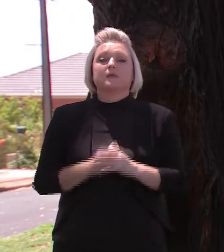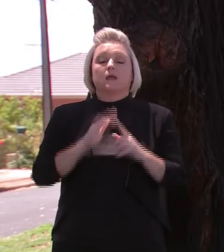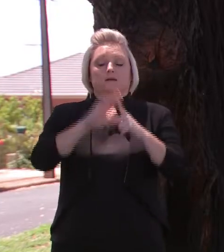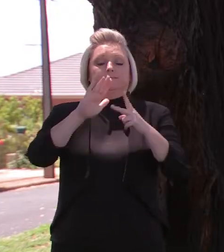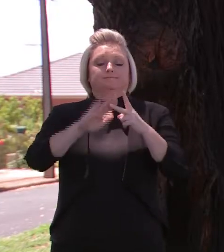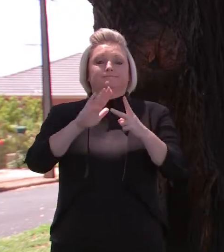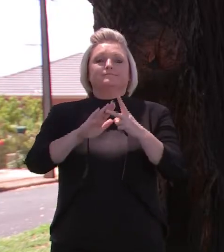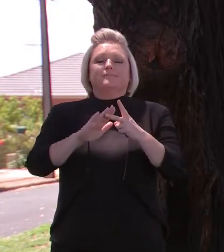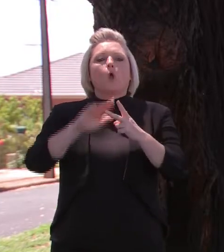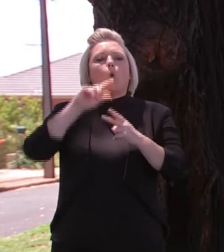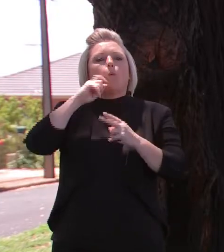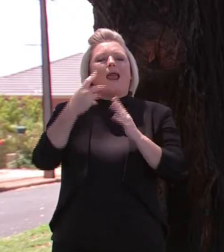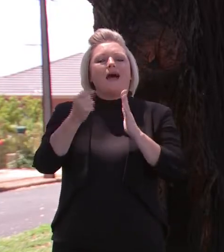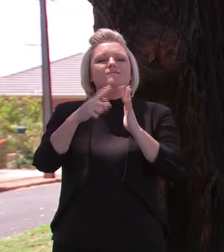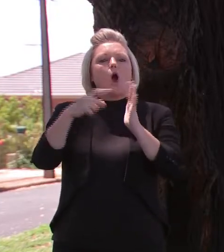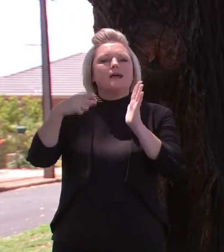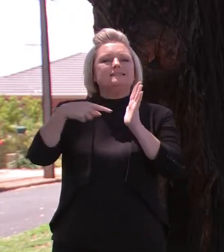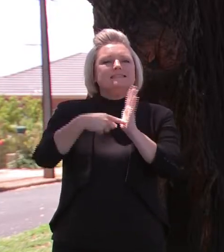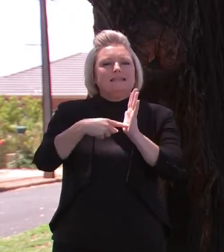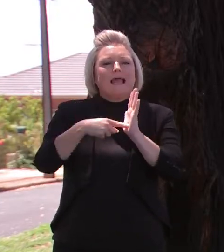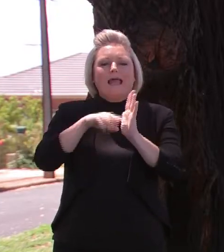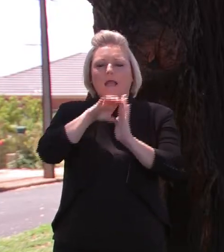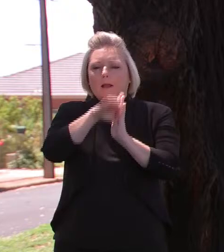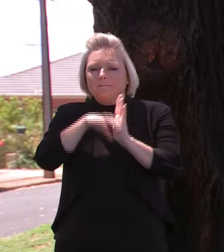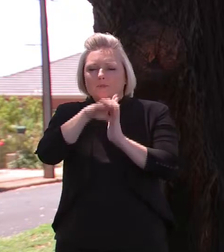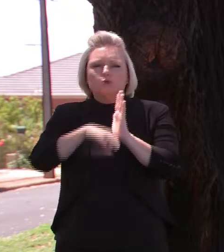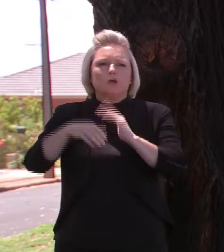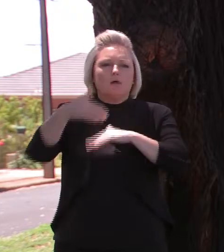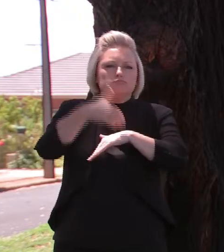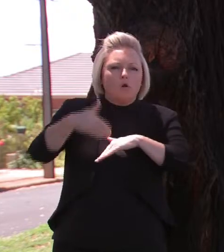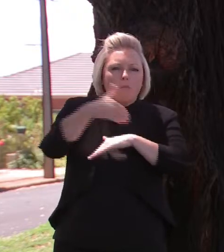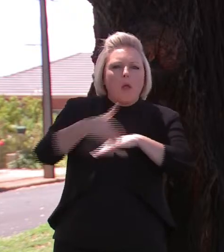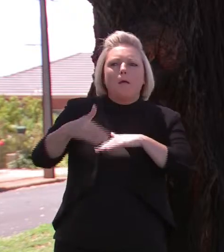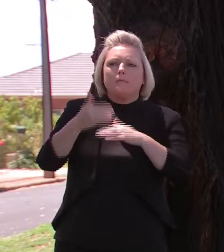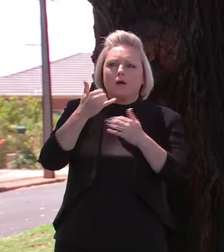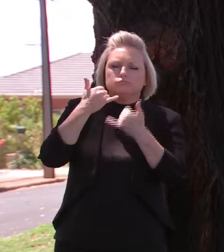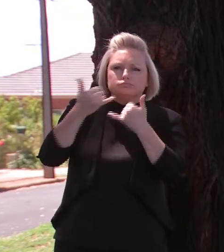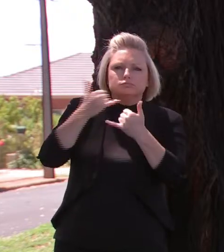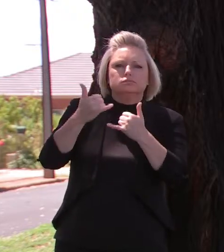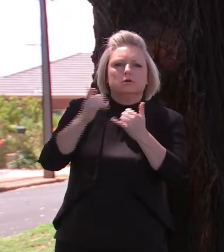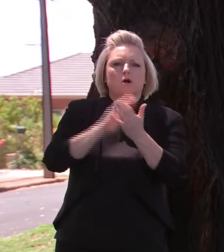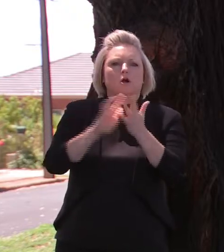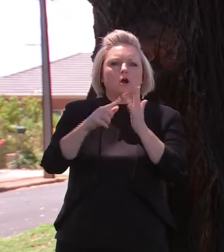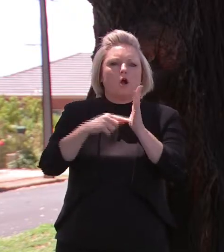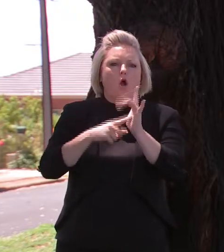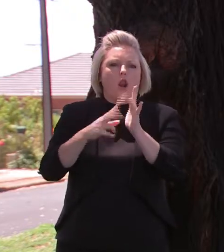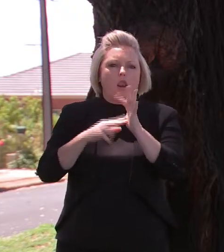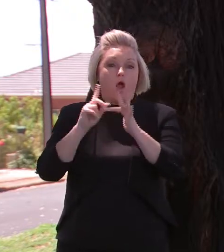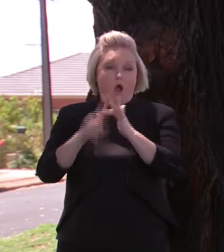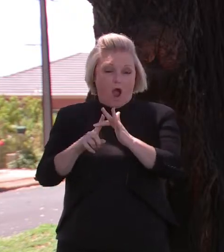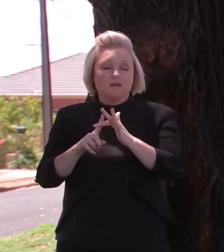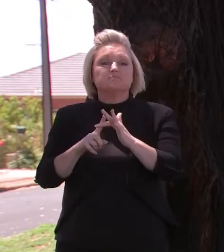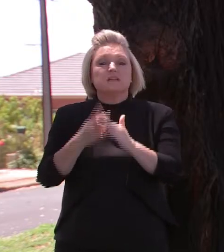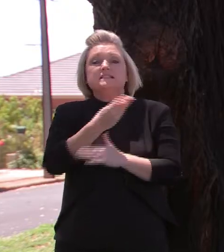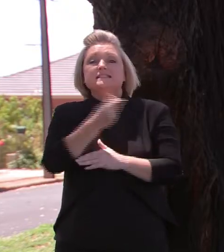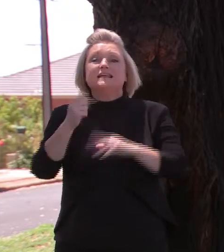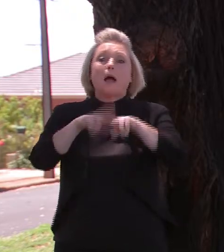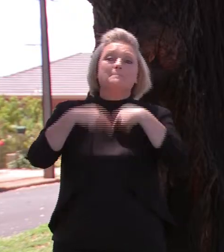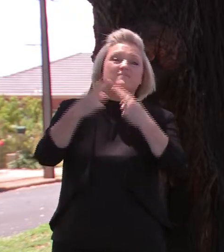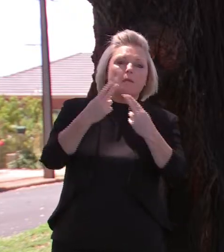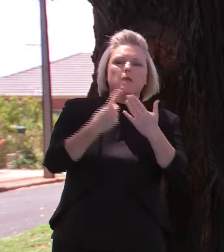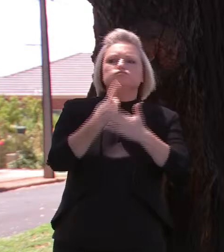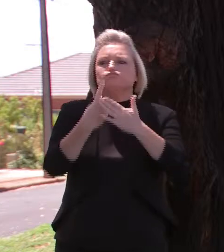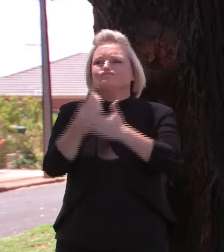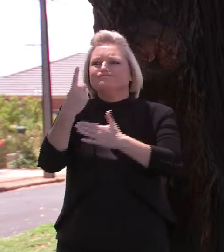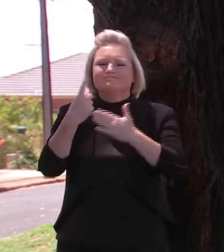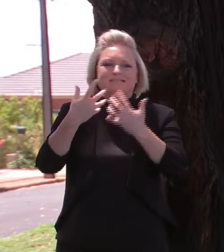ICT hotline because we know that a lot of people will be learning from home. Some of them will have some IT challenges, and so we want to support them as